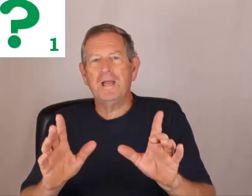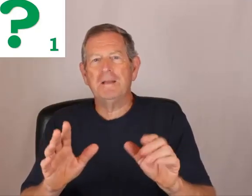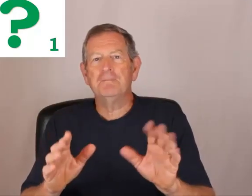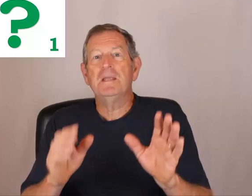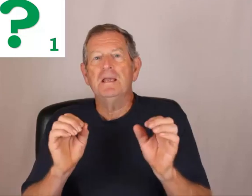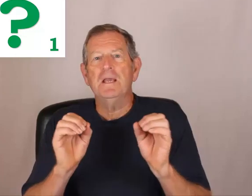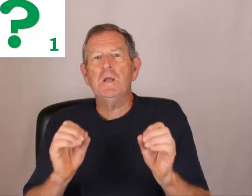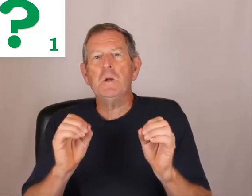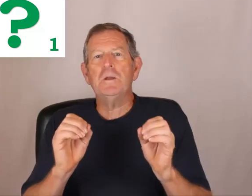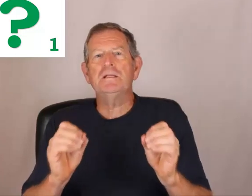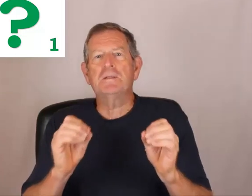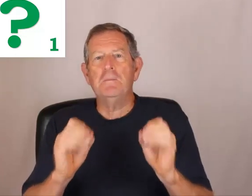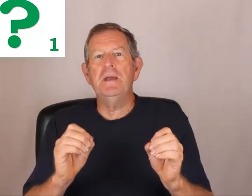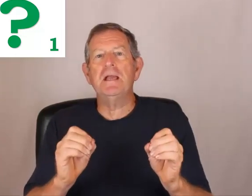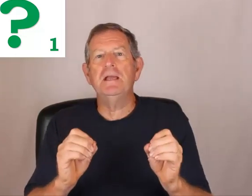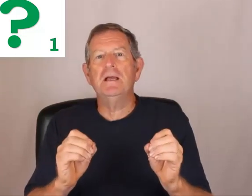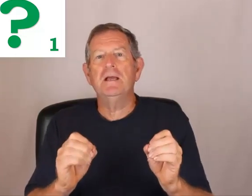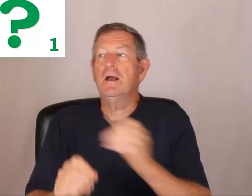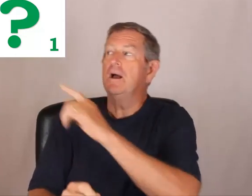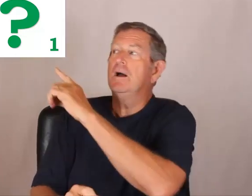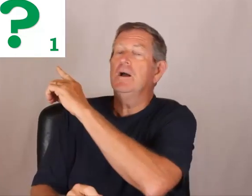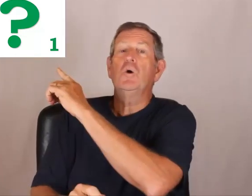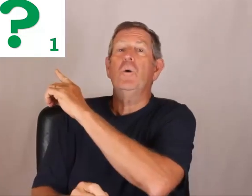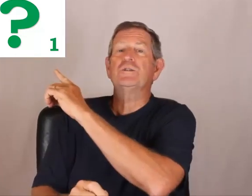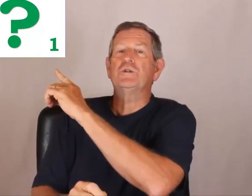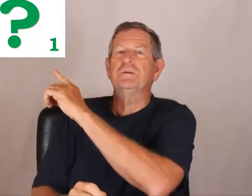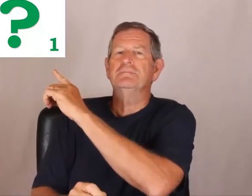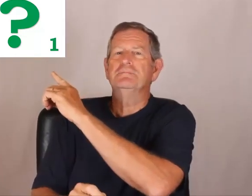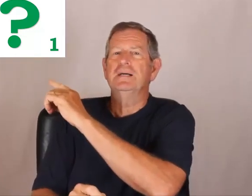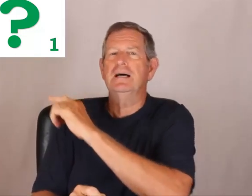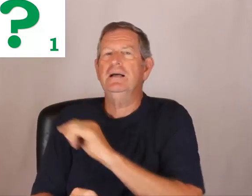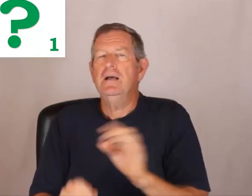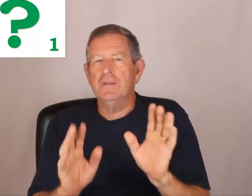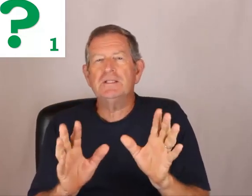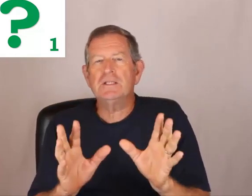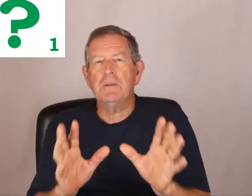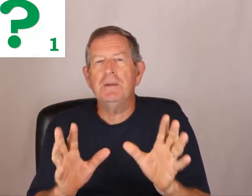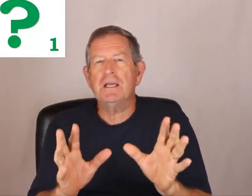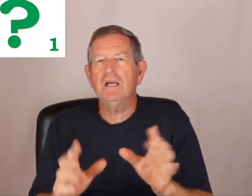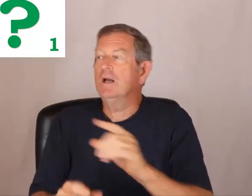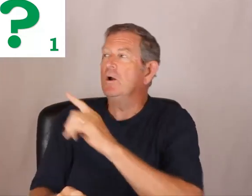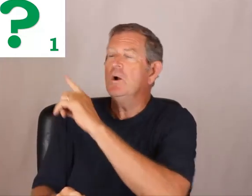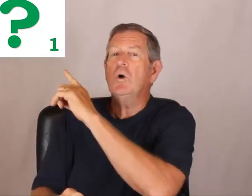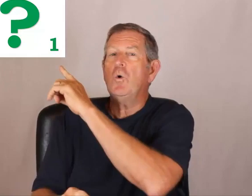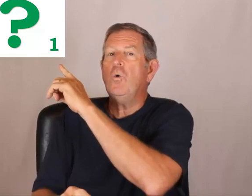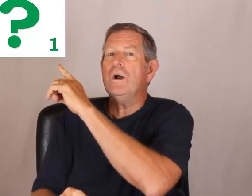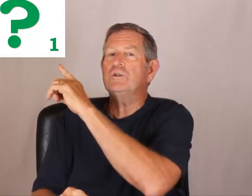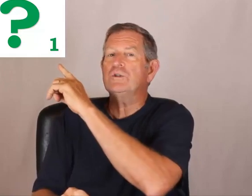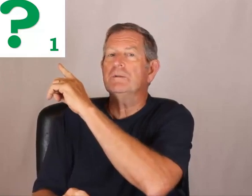Okay, here is the big question. This is the big question.